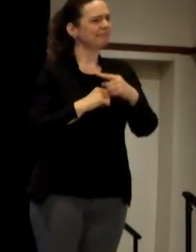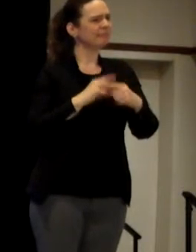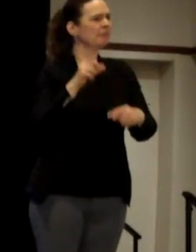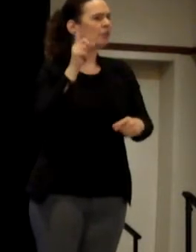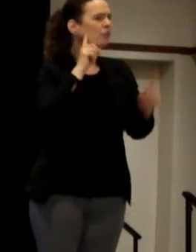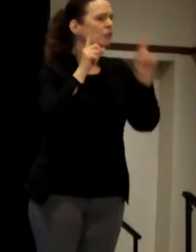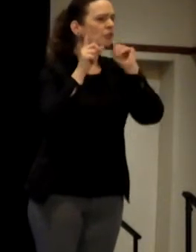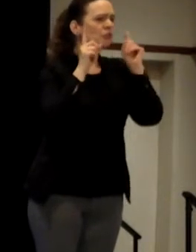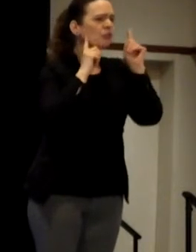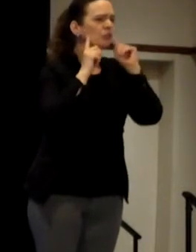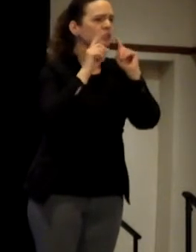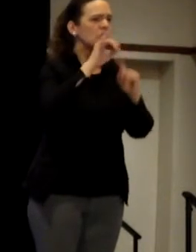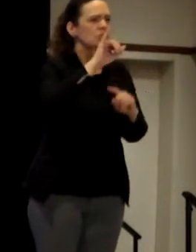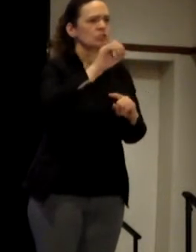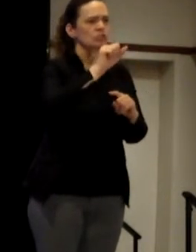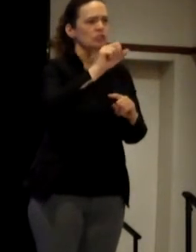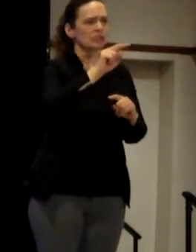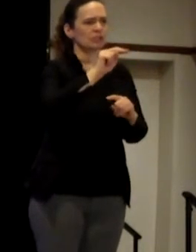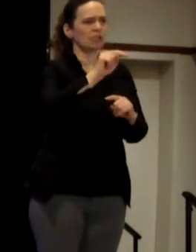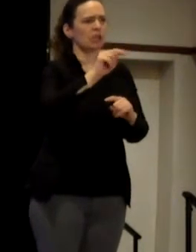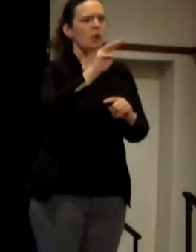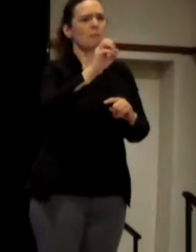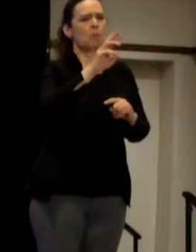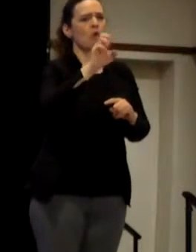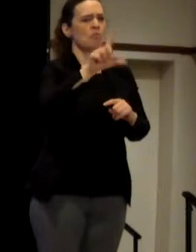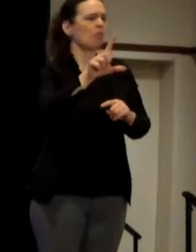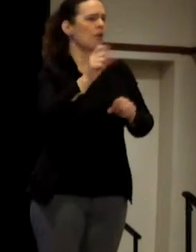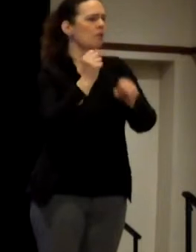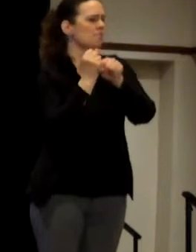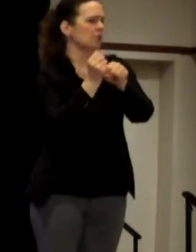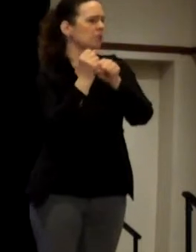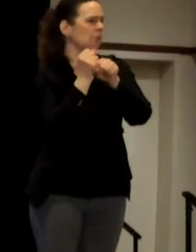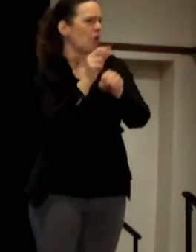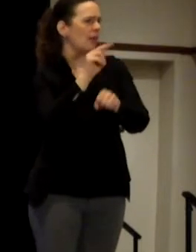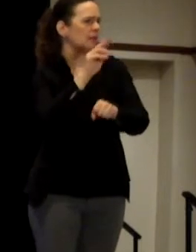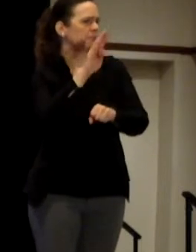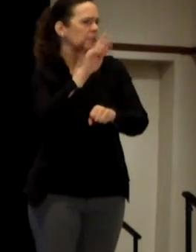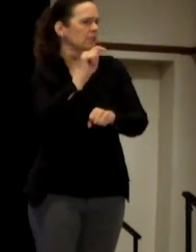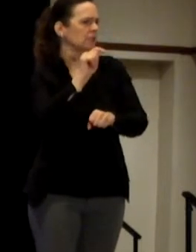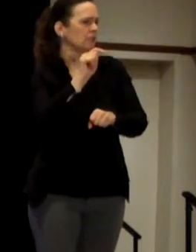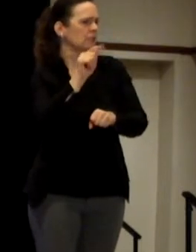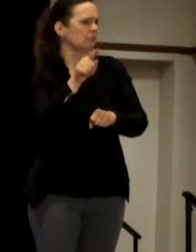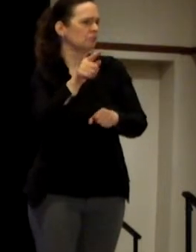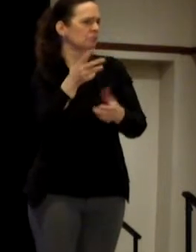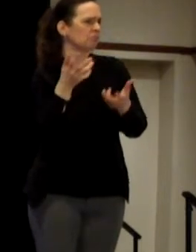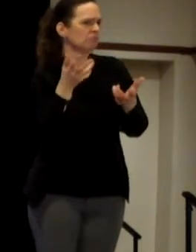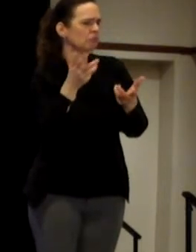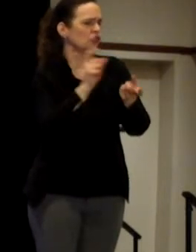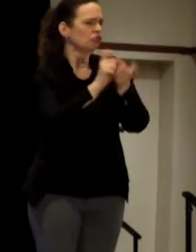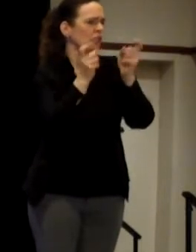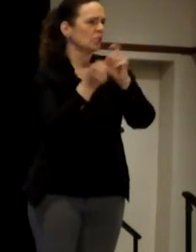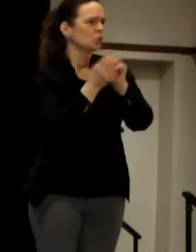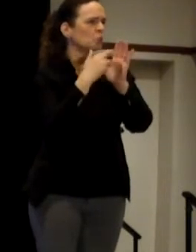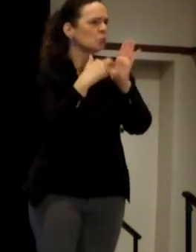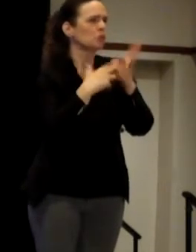concert. It sounds like he's planning on doing it for a baseball game. Would the county be willing to step in to offer the